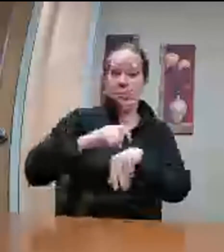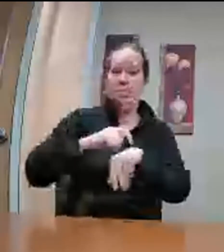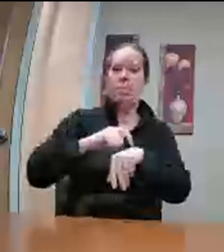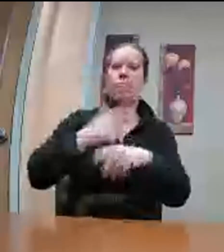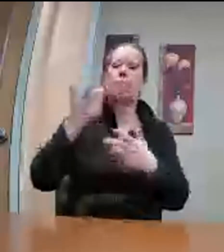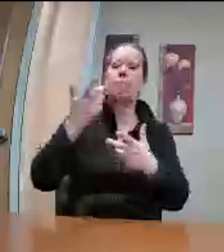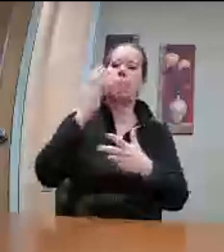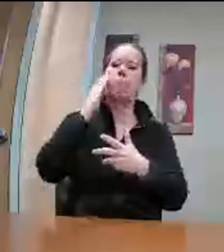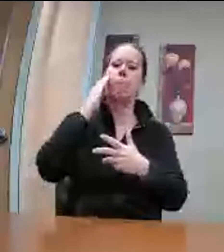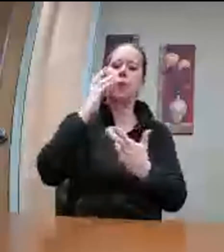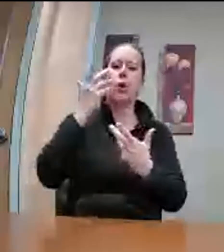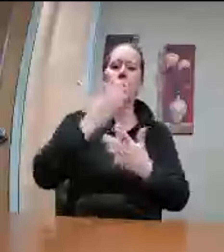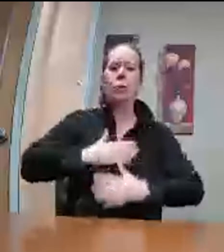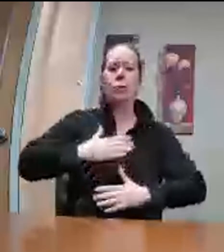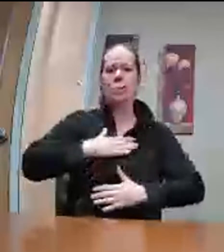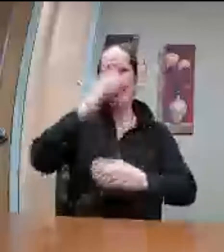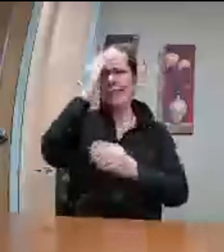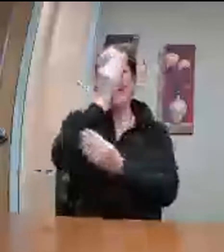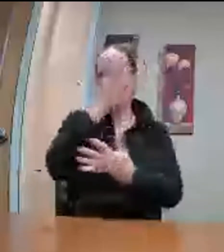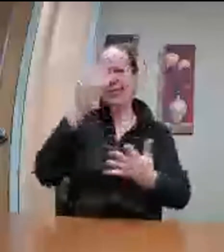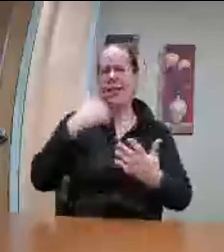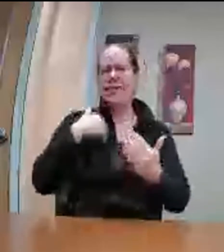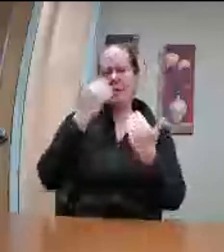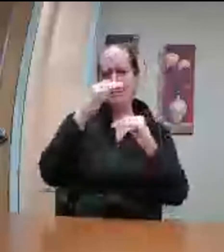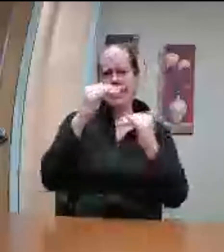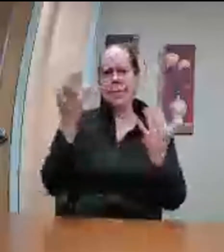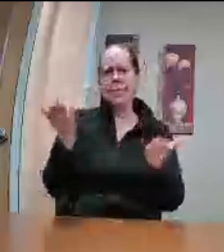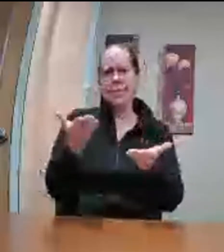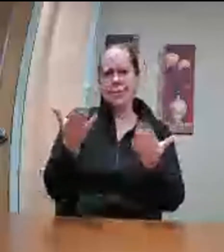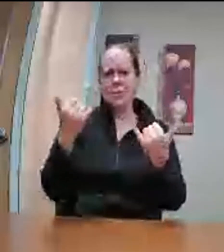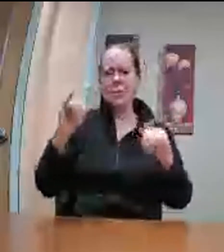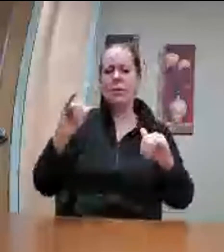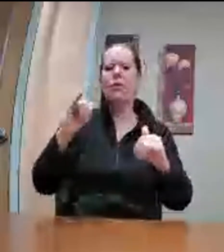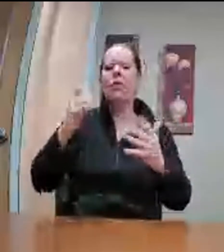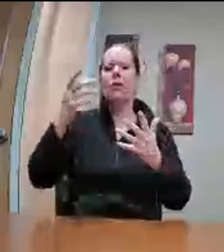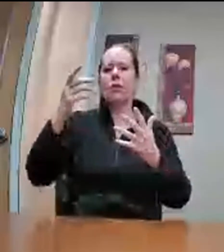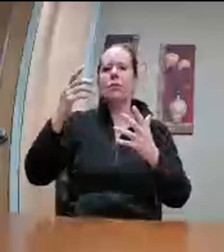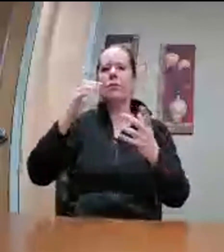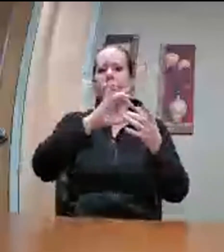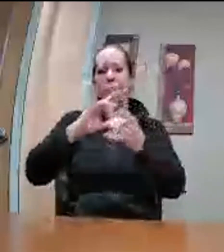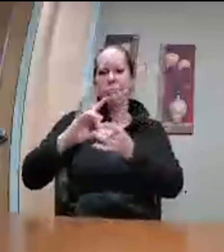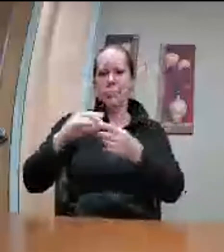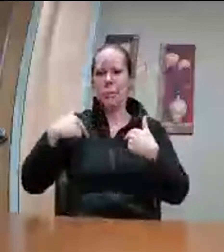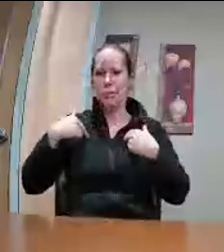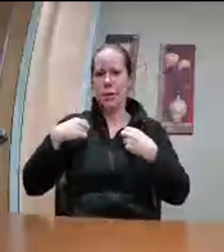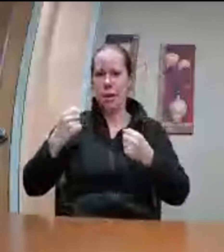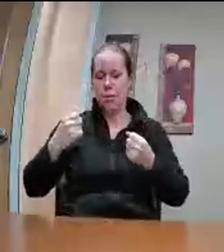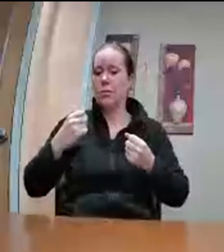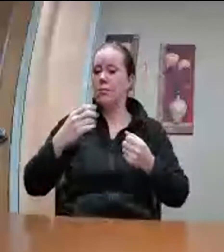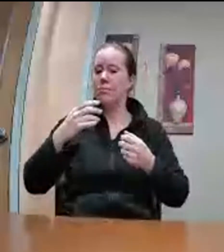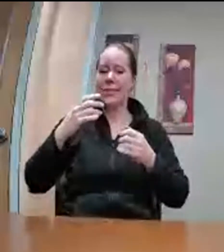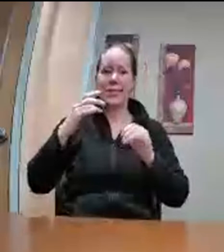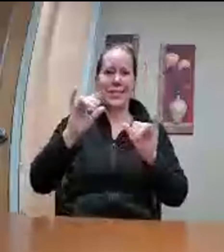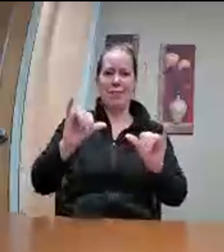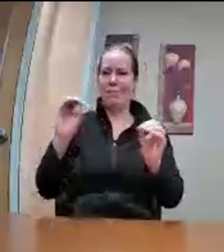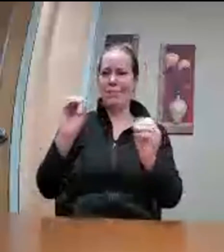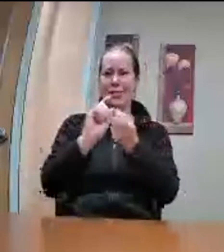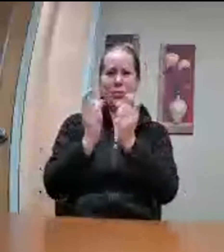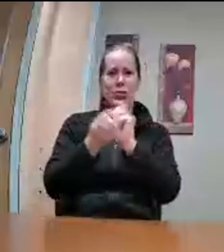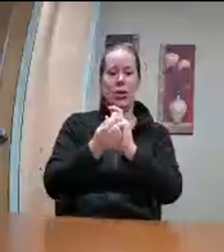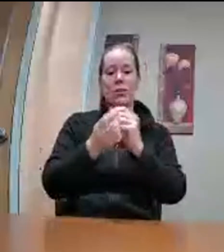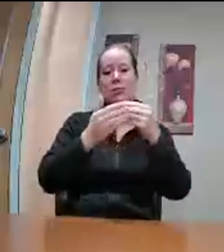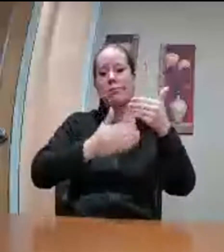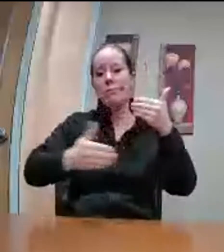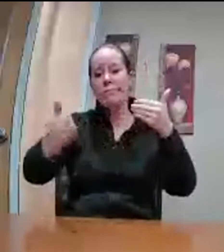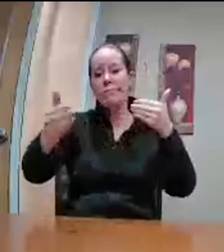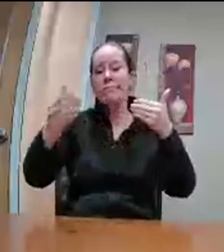want to remind you of the restrictions that the ministry has put in place, and they have not changed as of yet. We don't know what